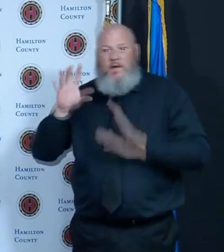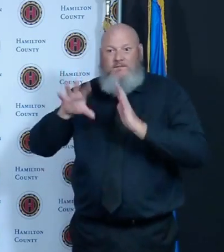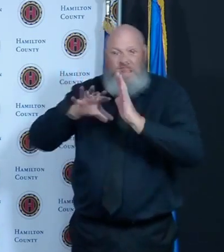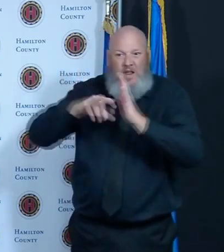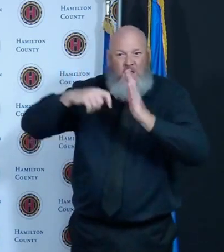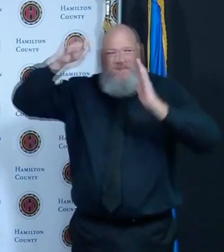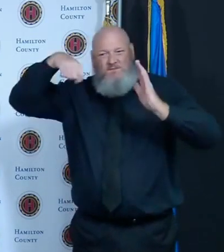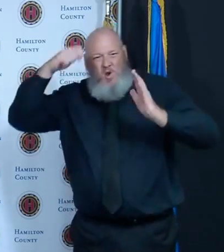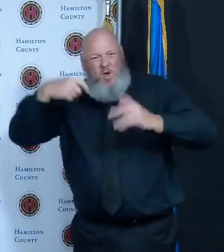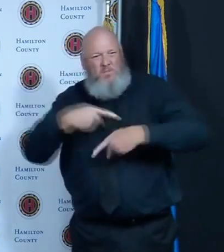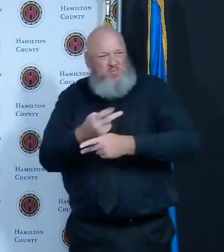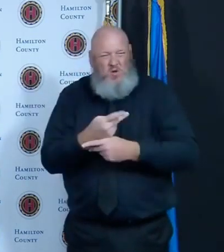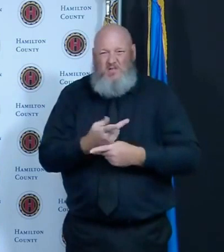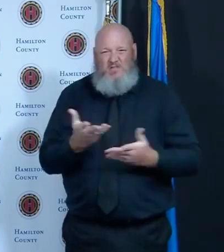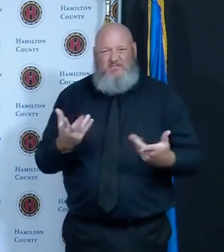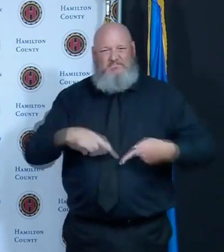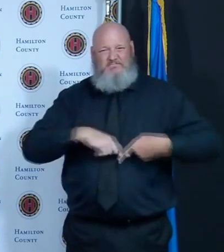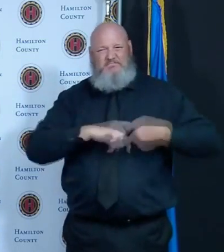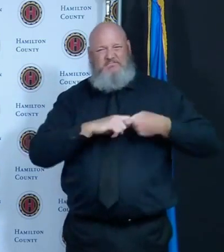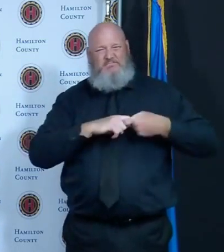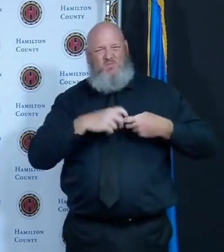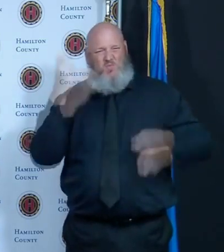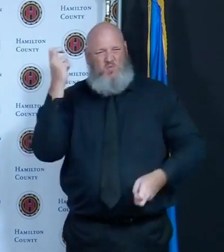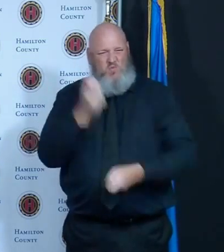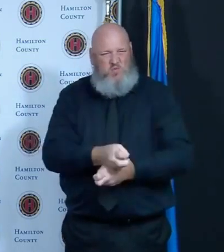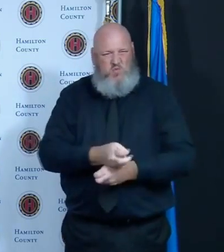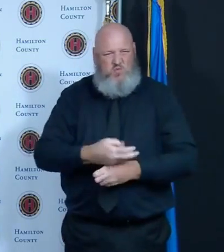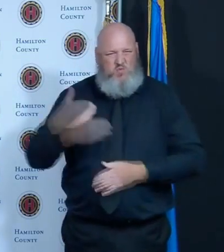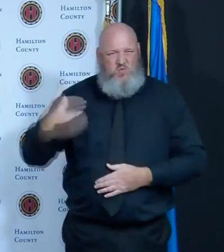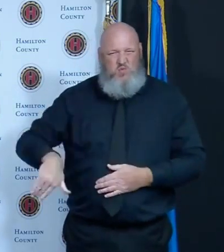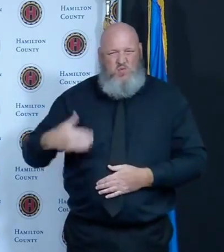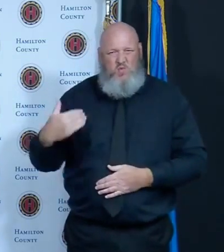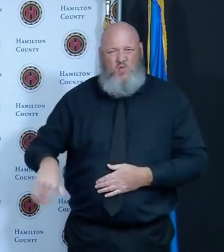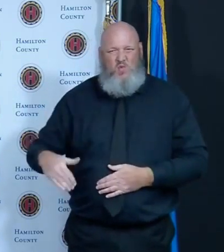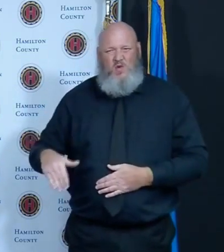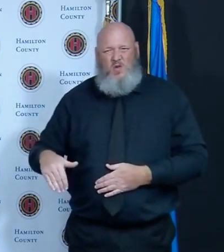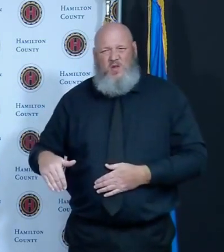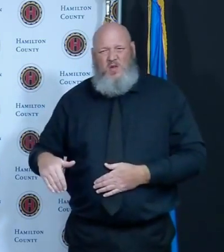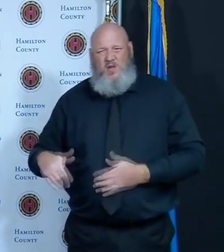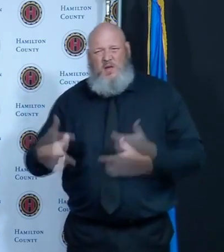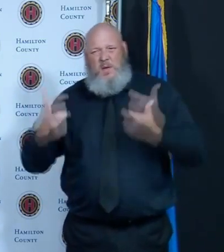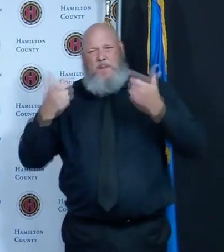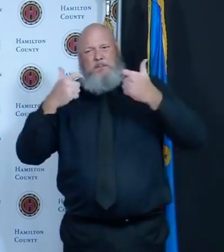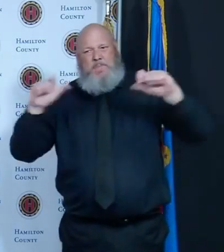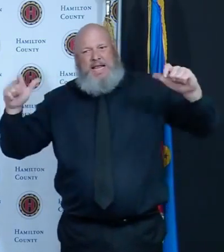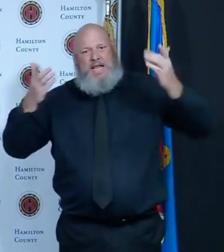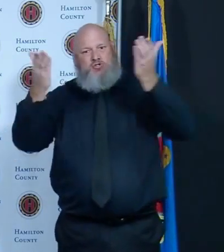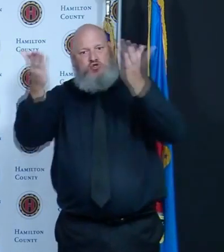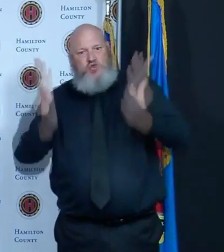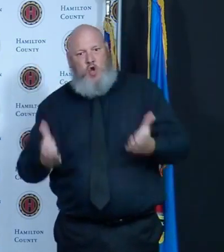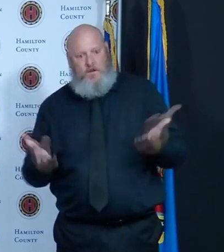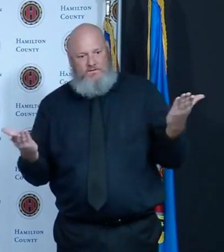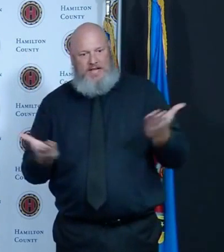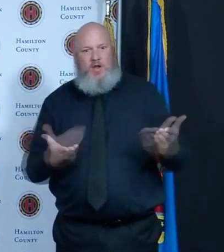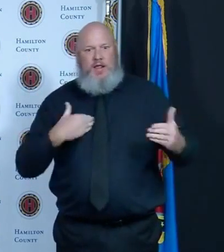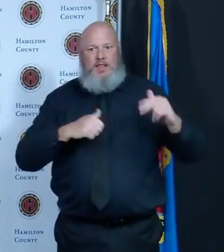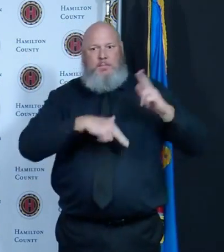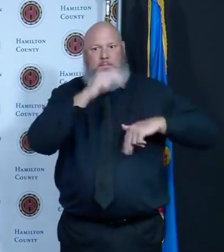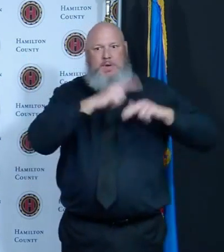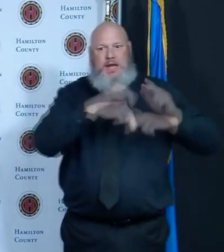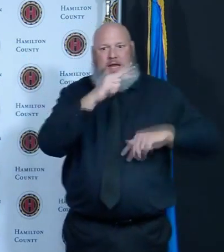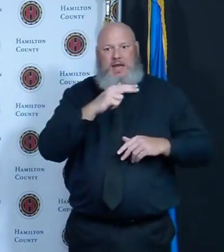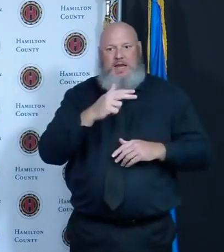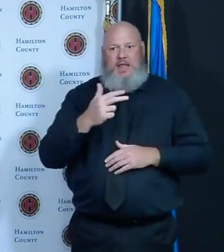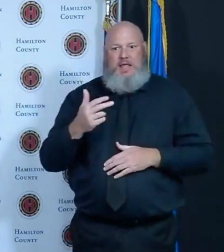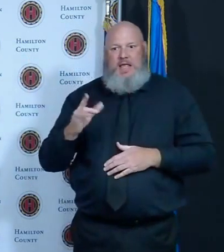files are on a giant server with about 80 terabytes in the office. That server can't really go home and service